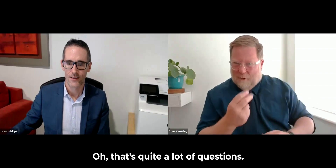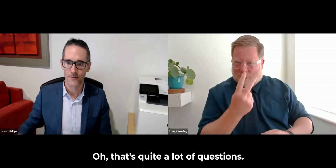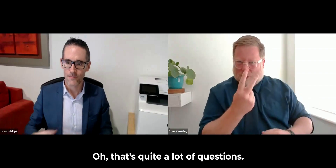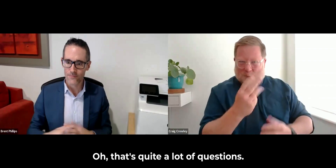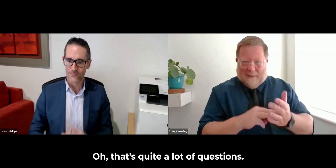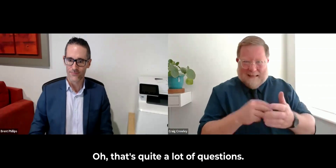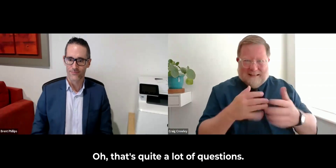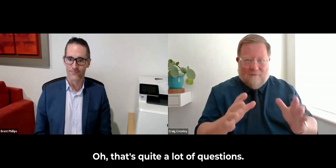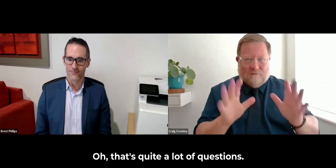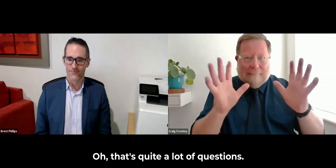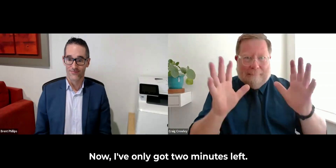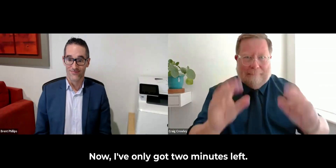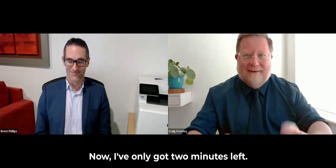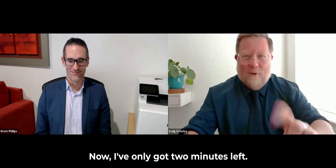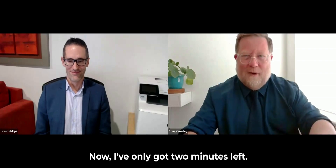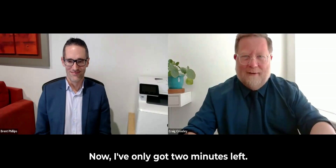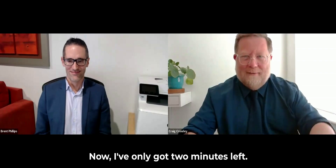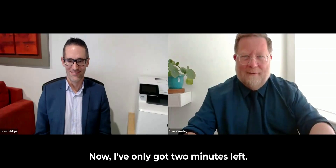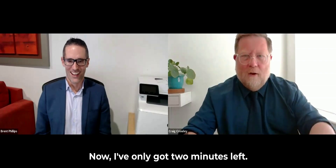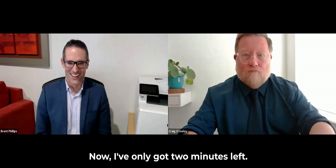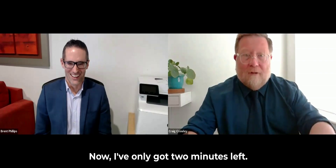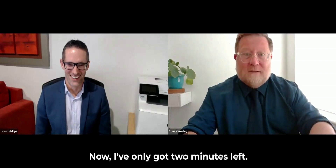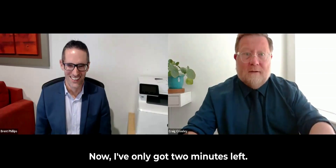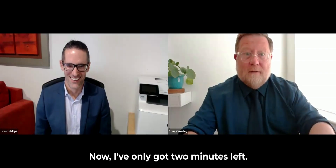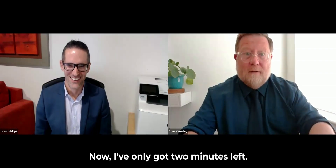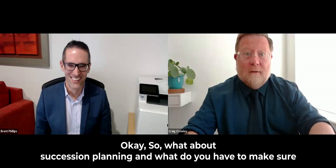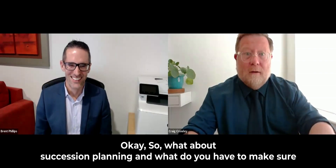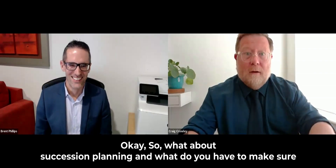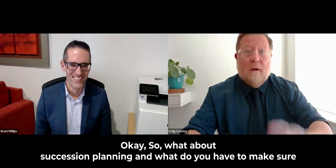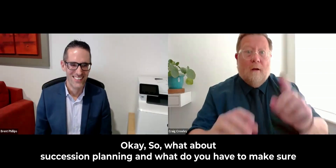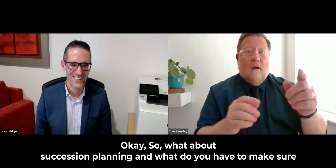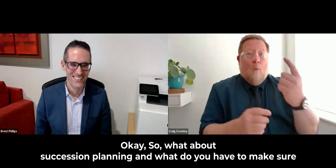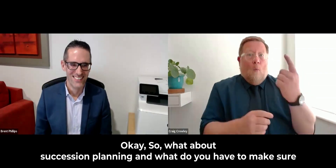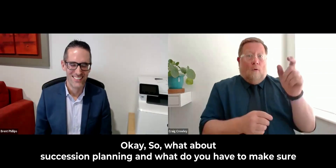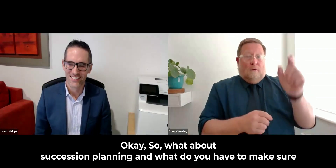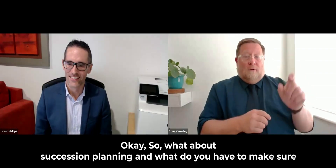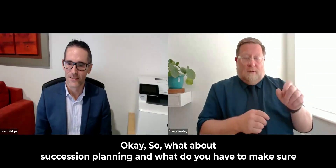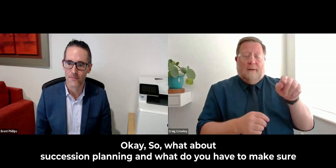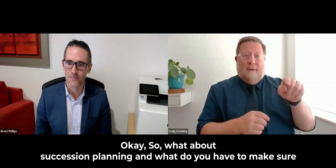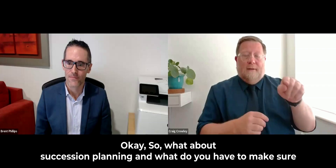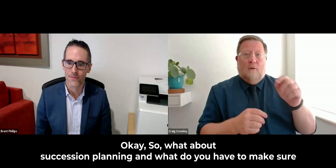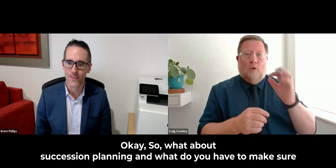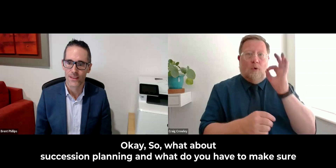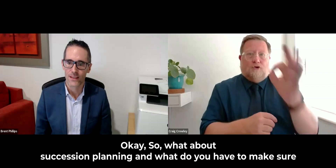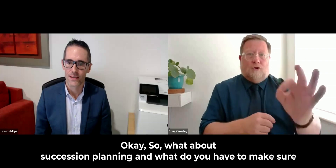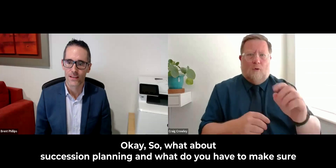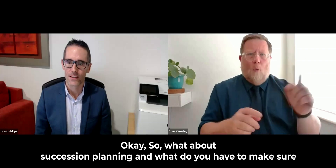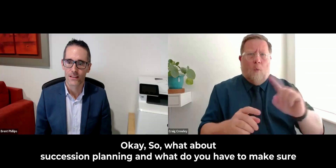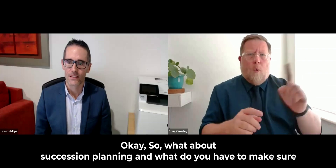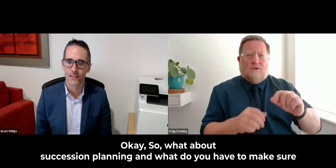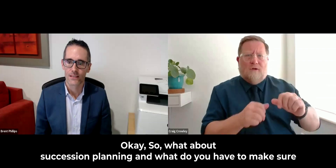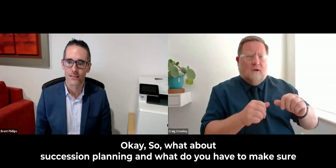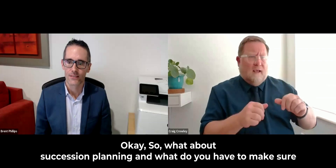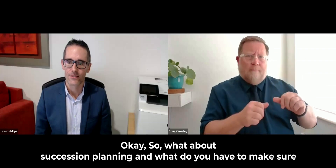Oh, there's quite a lot of questions now. I've only got 2 minutes left. Okay. So,